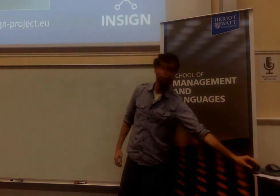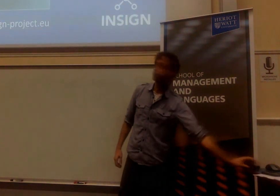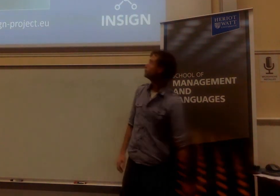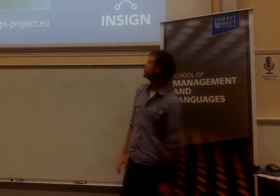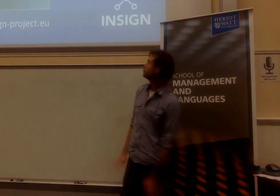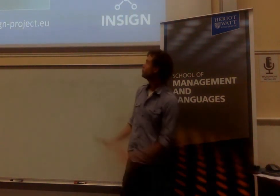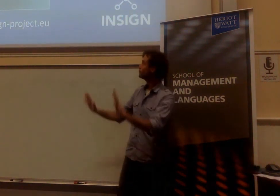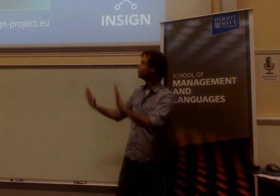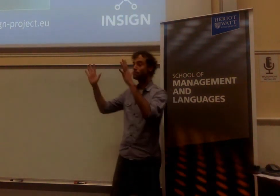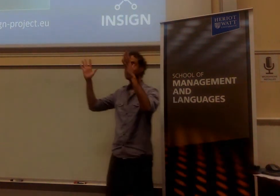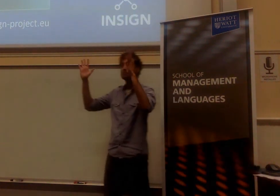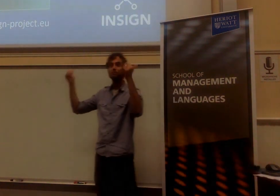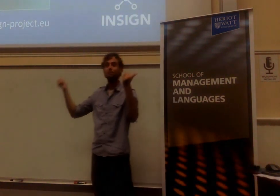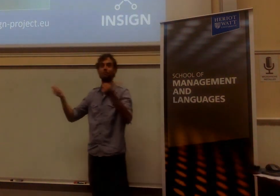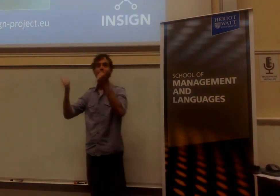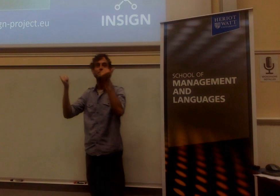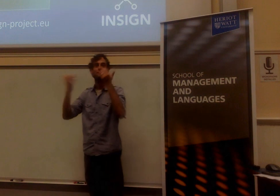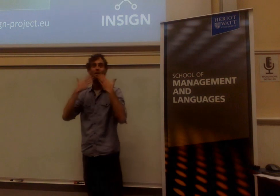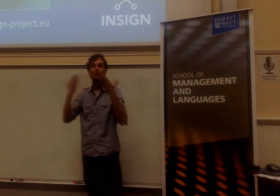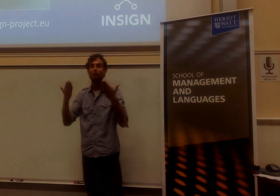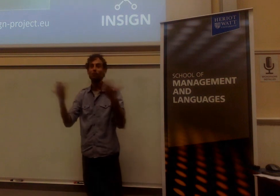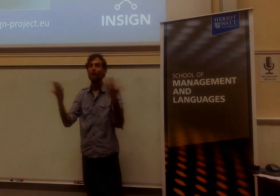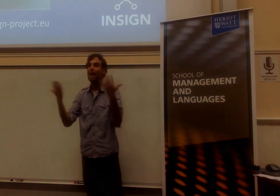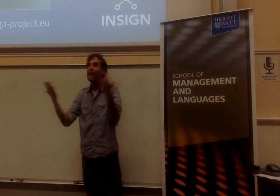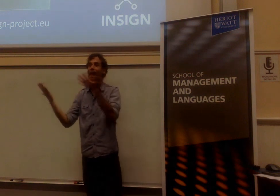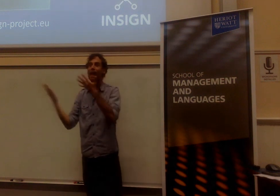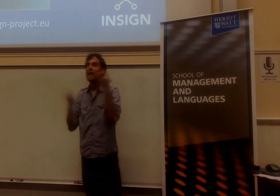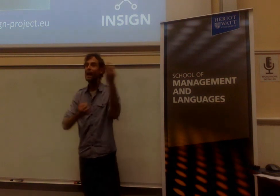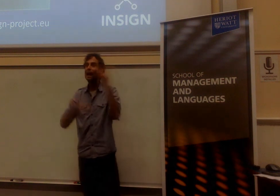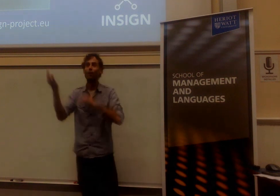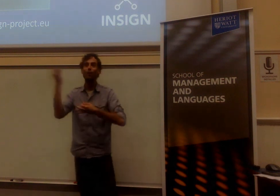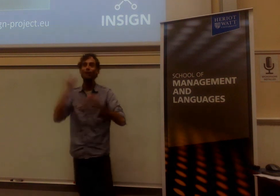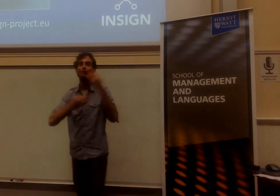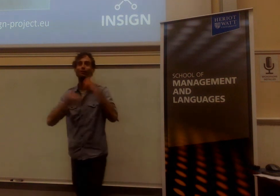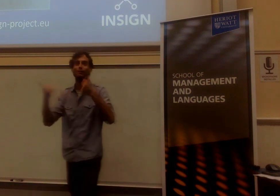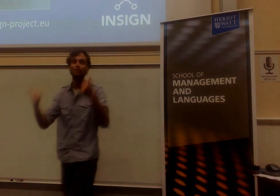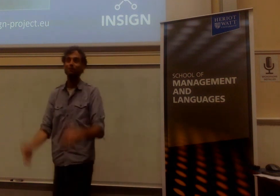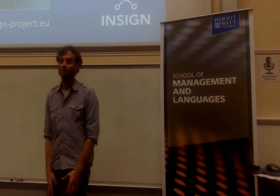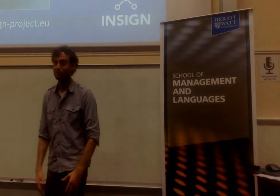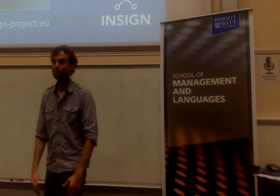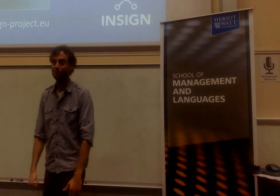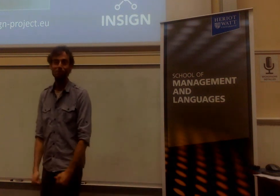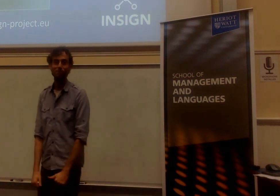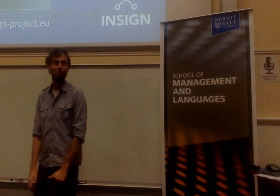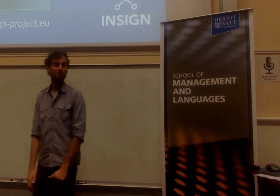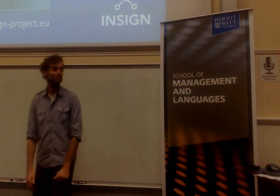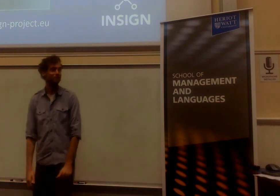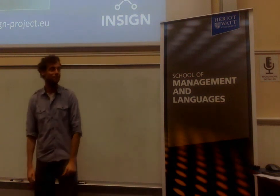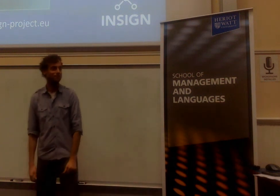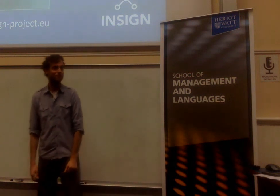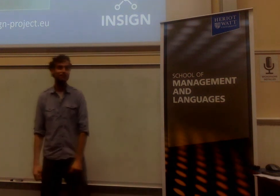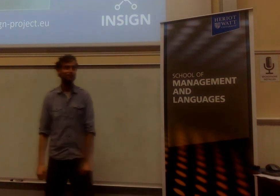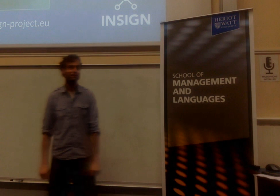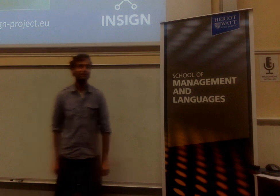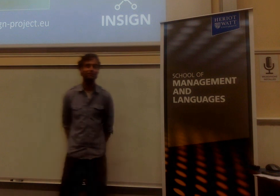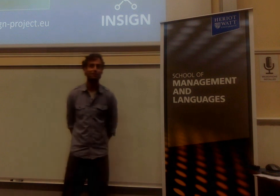concerns in relation to confidentiality. And that's it. Thank you very much. Over to you for questions.